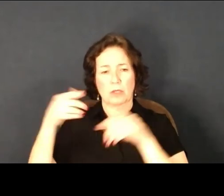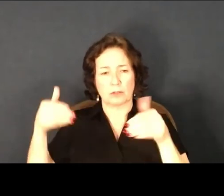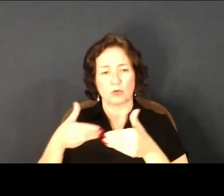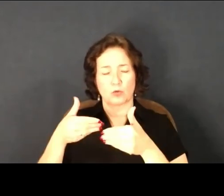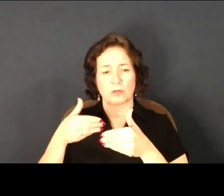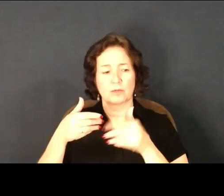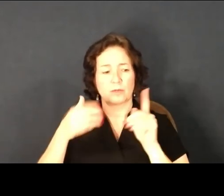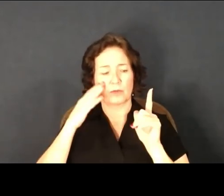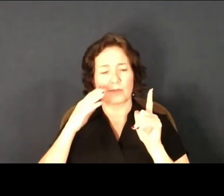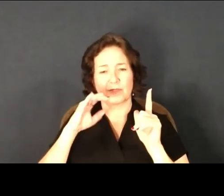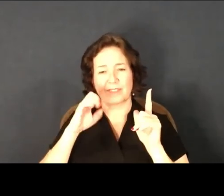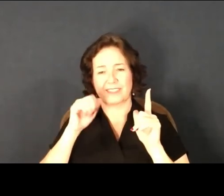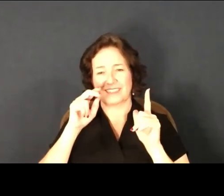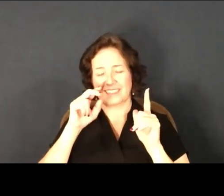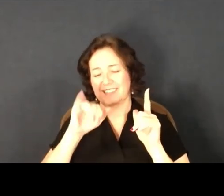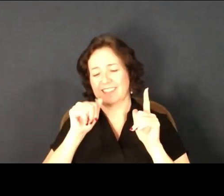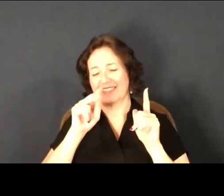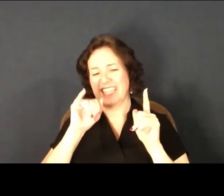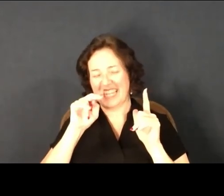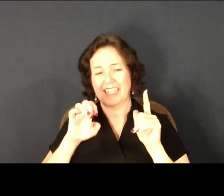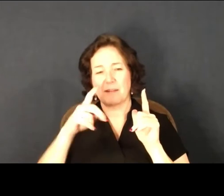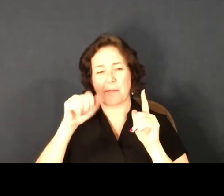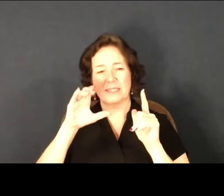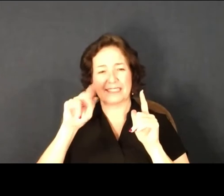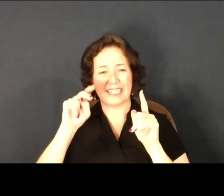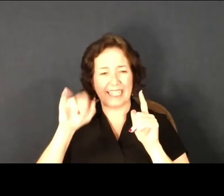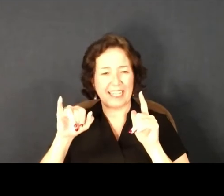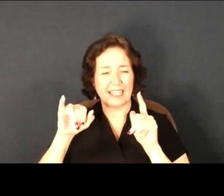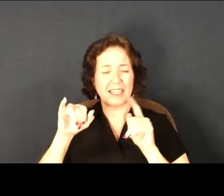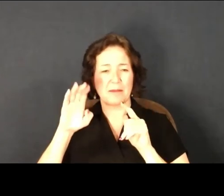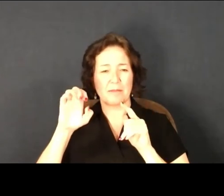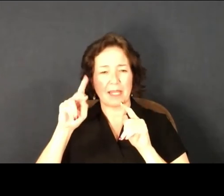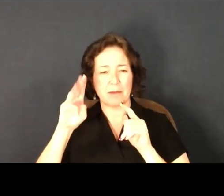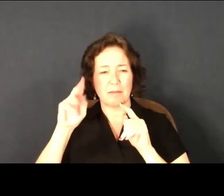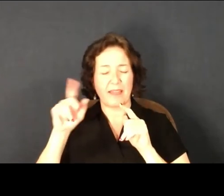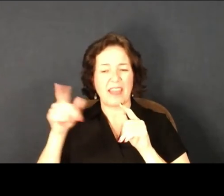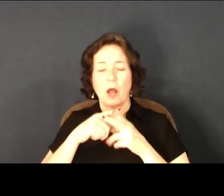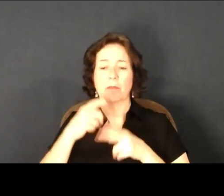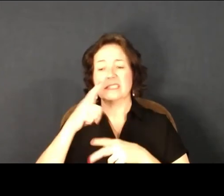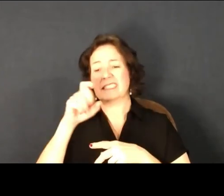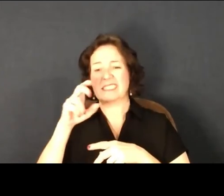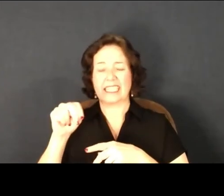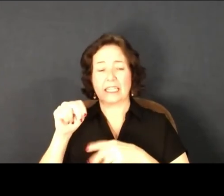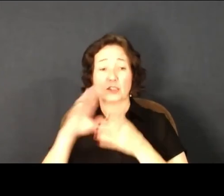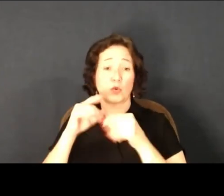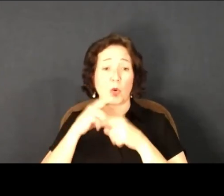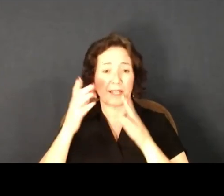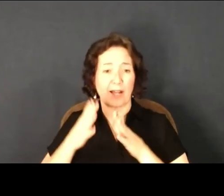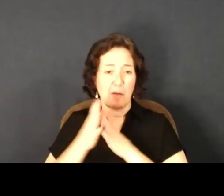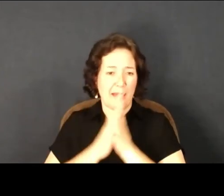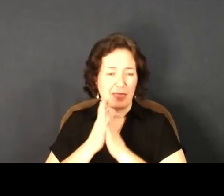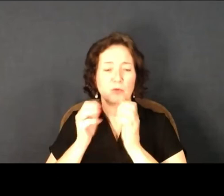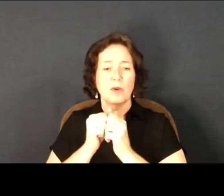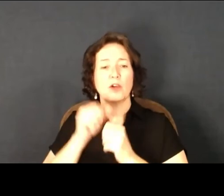beloved Janine Pessini-Beekman as a Zen Methodist storyteller with a ukulele up his